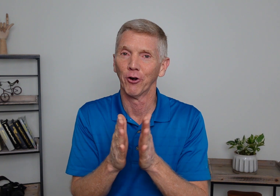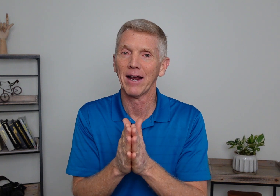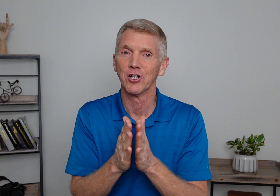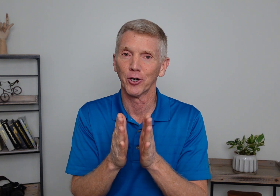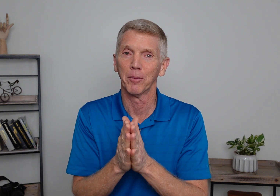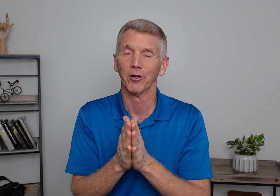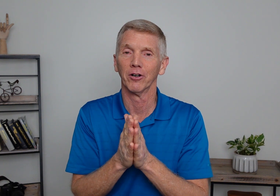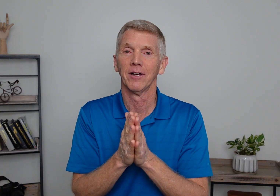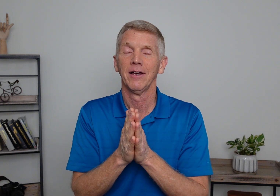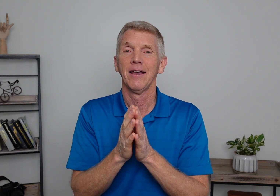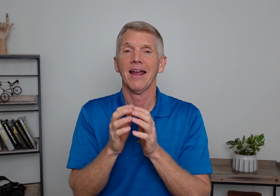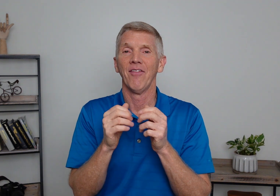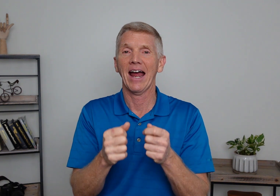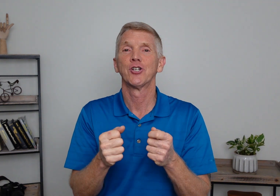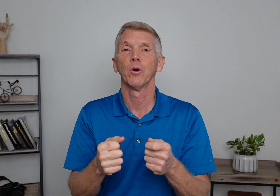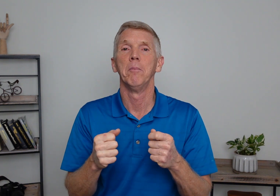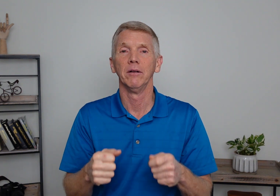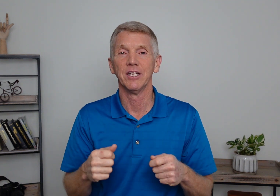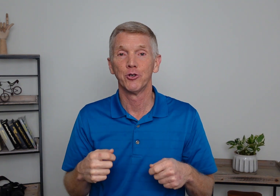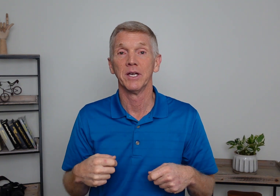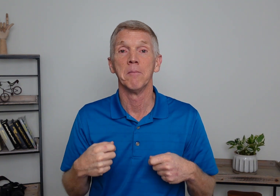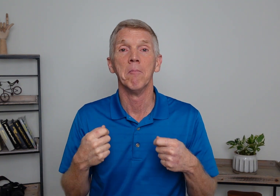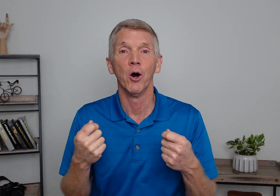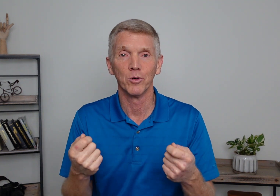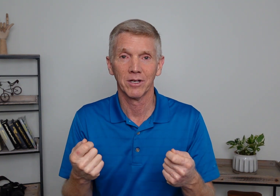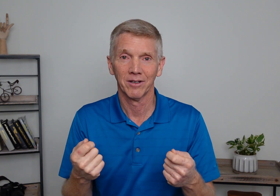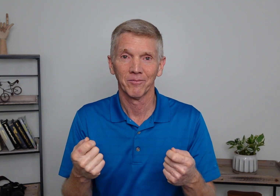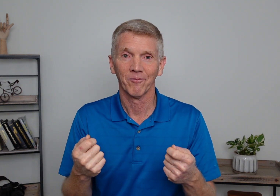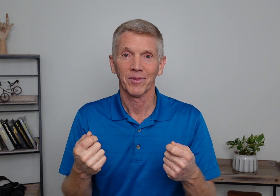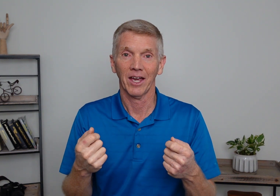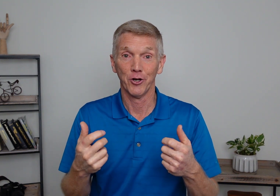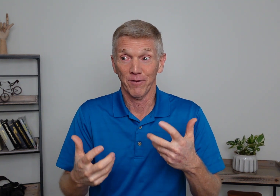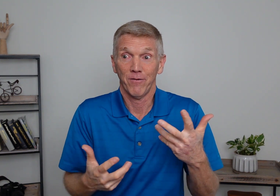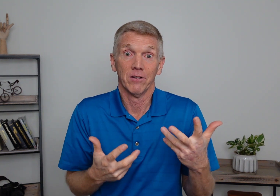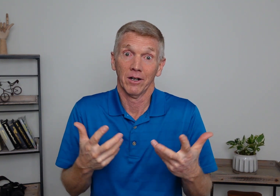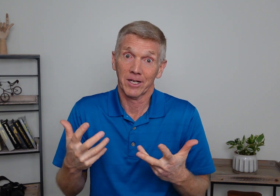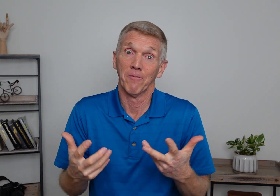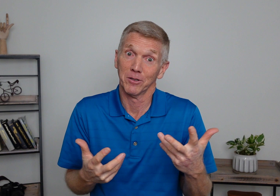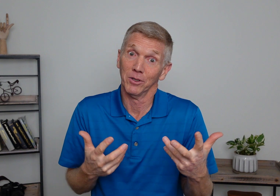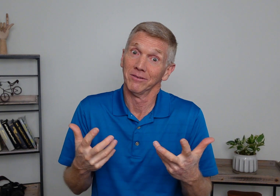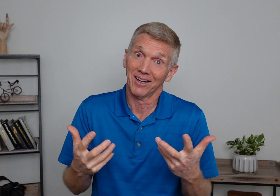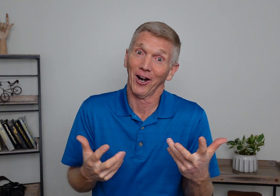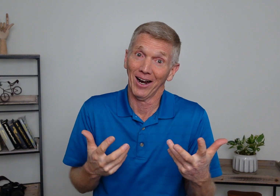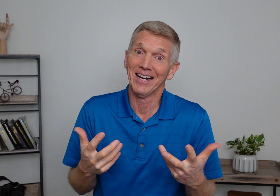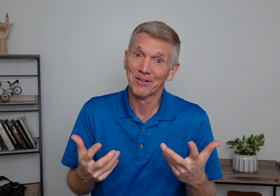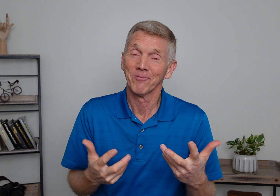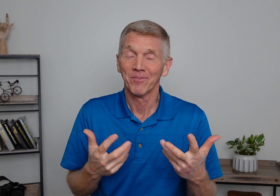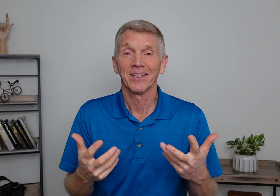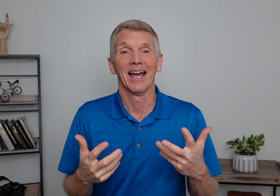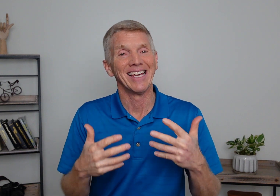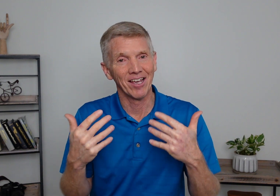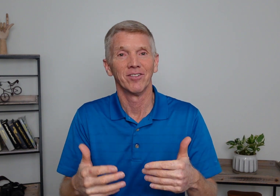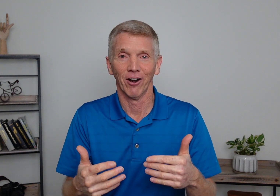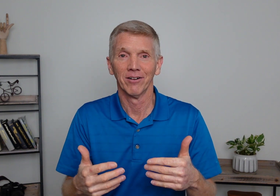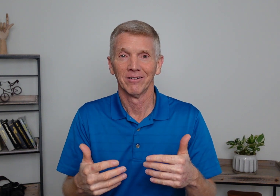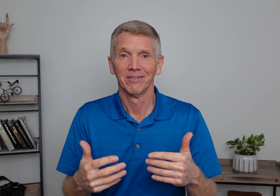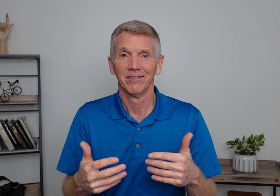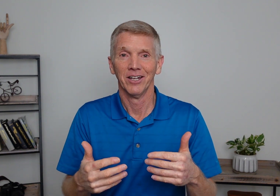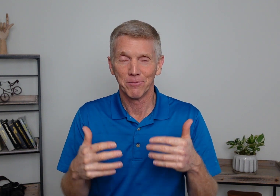great interpreter, and that's your ability to emote. Okay, you're going to feel uncomfortable, all right? Okay, get there. It's part